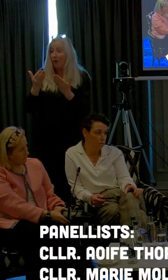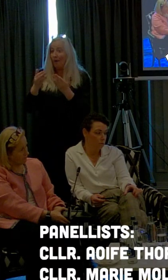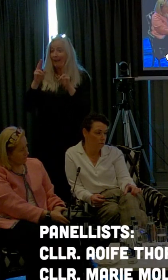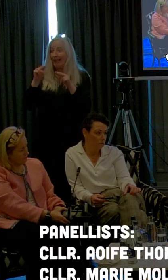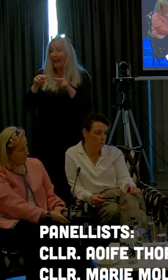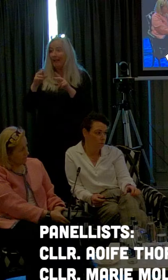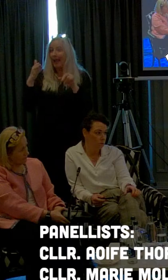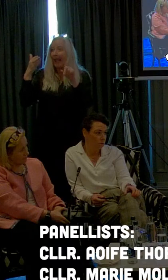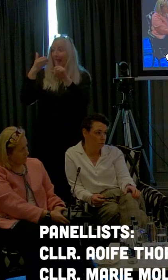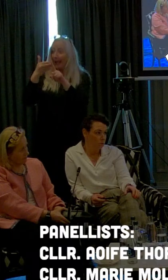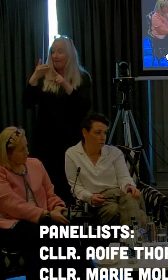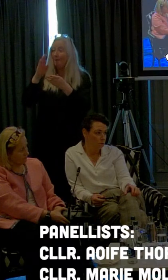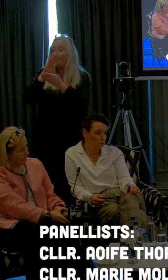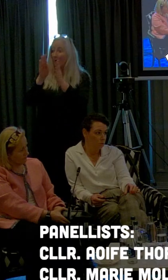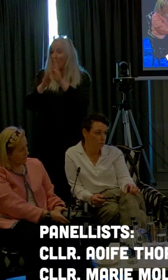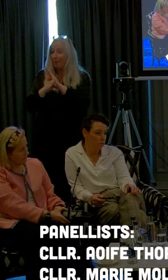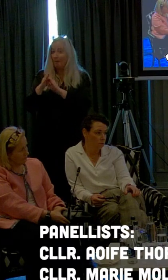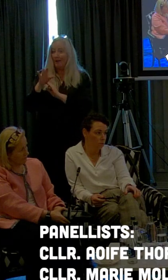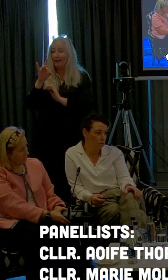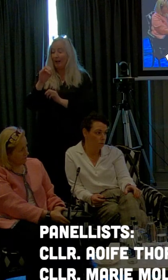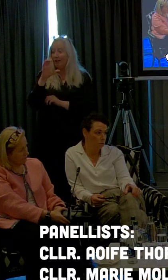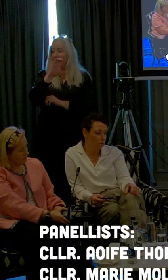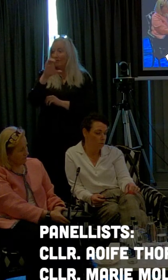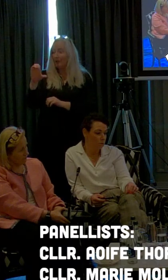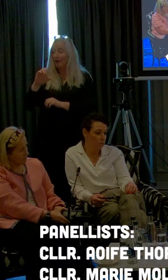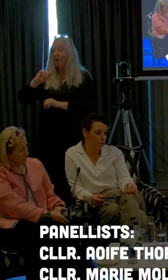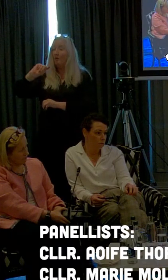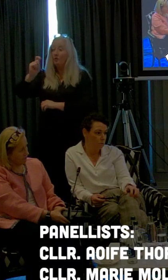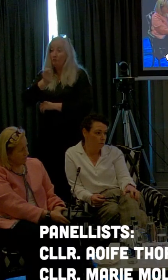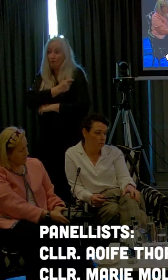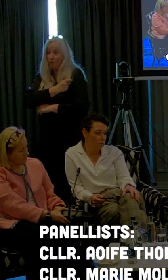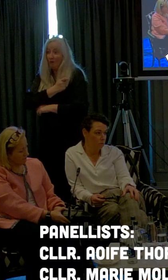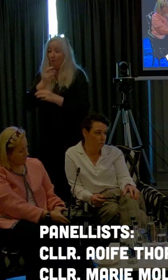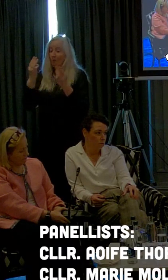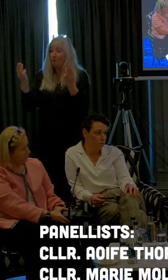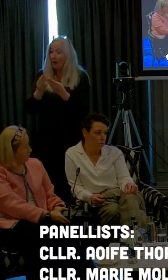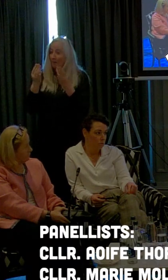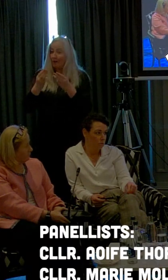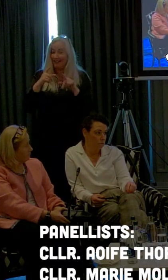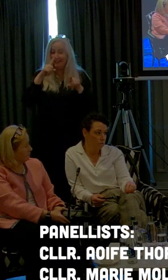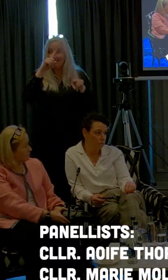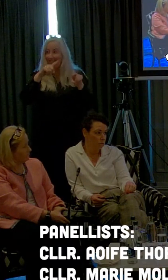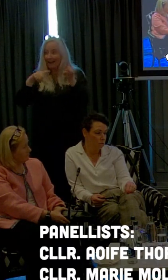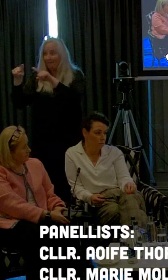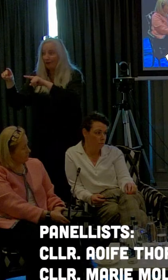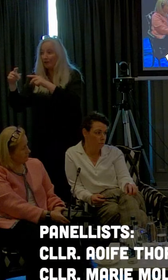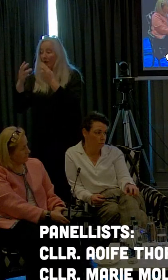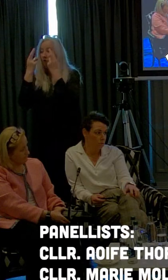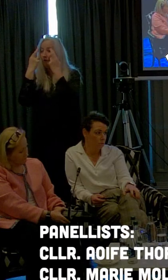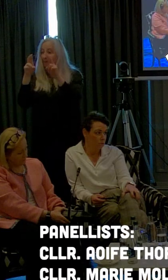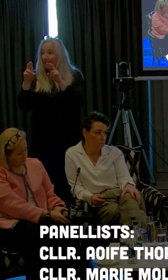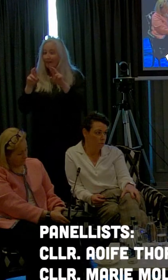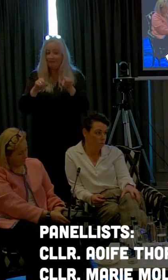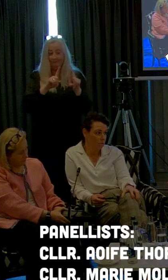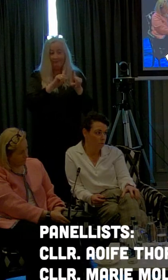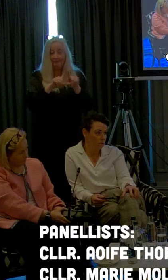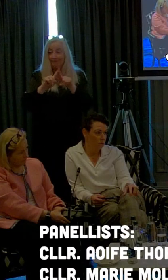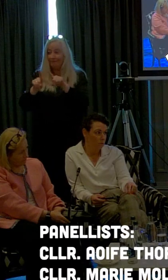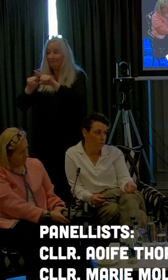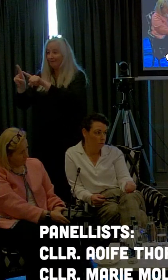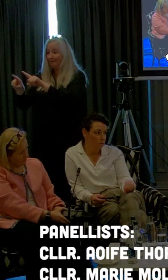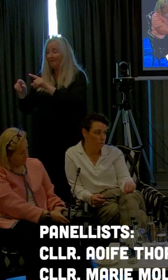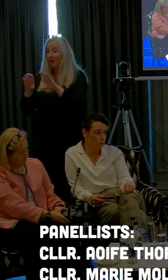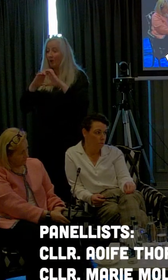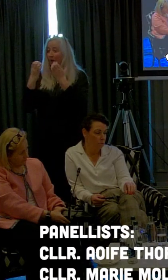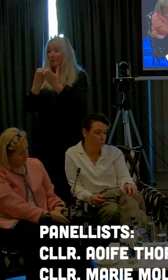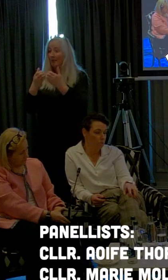towards making our council truly diverse to represent now what we have in terms of a very diverse community